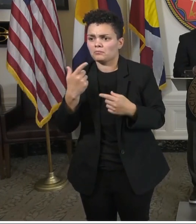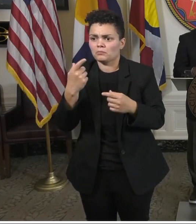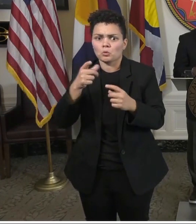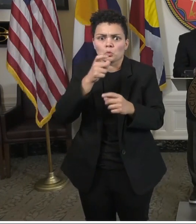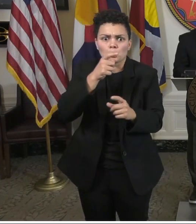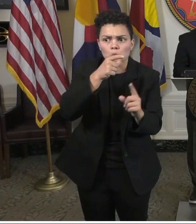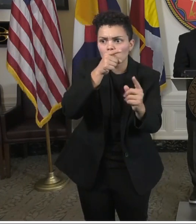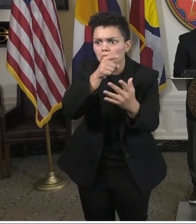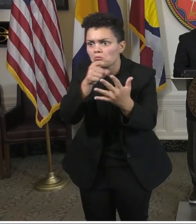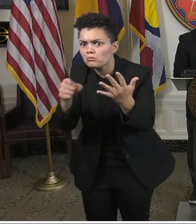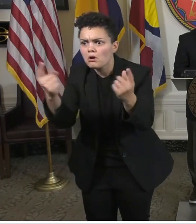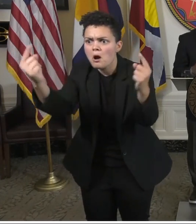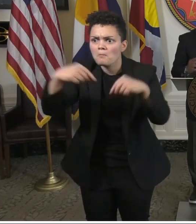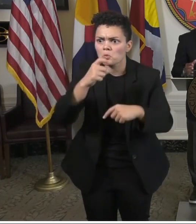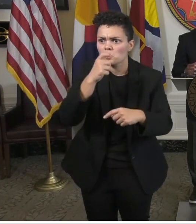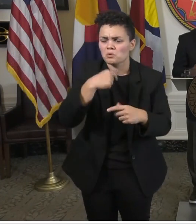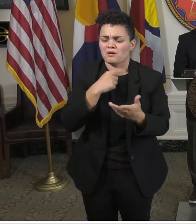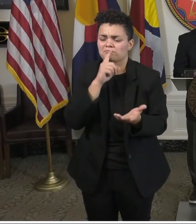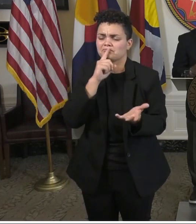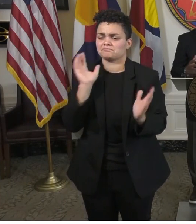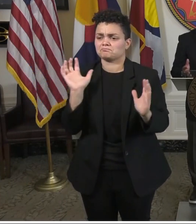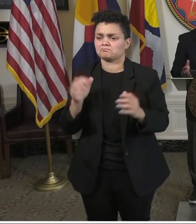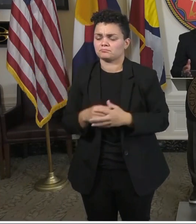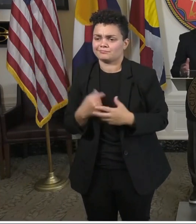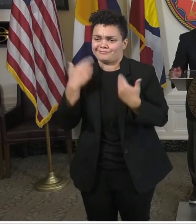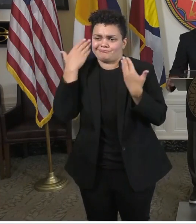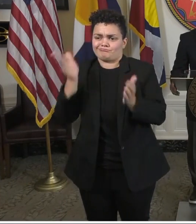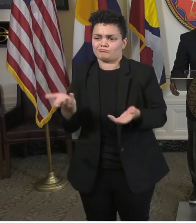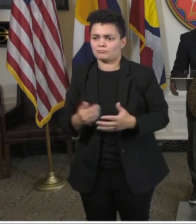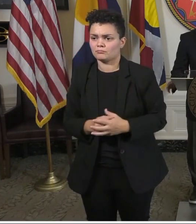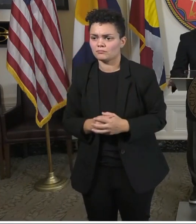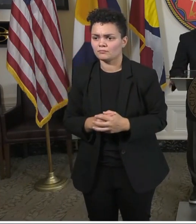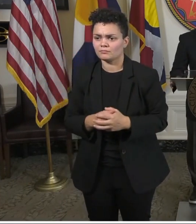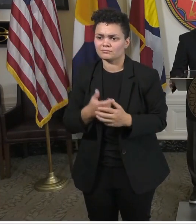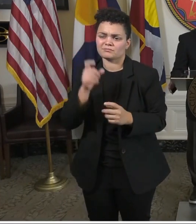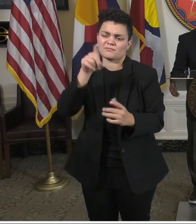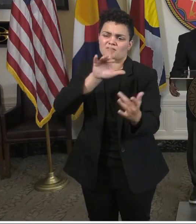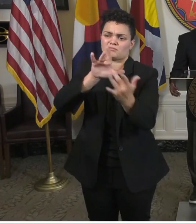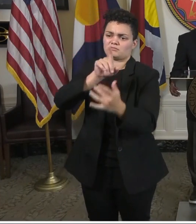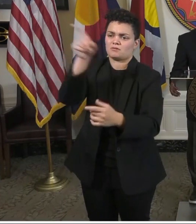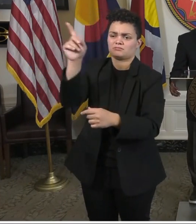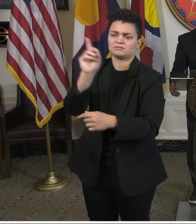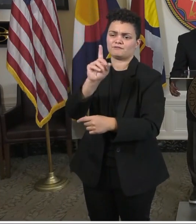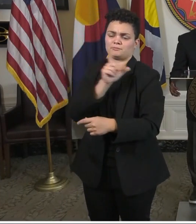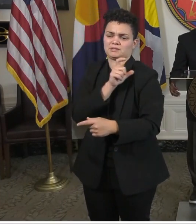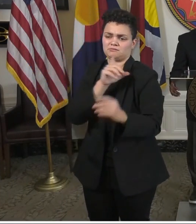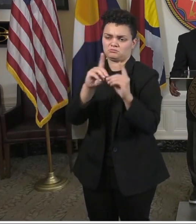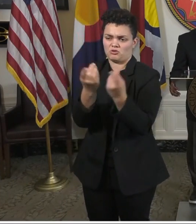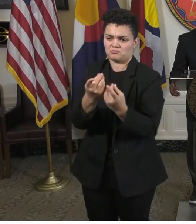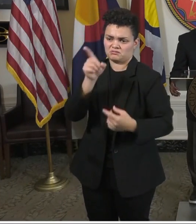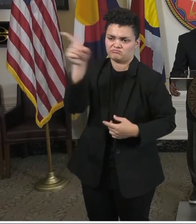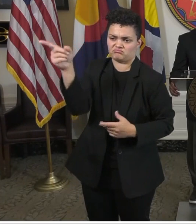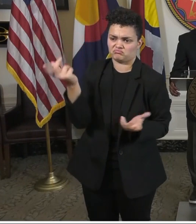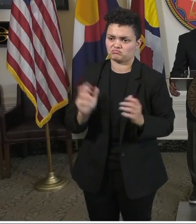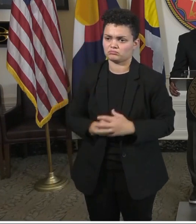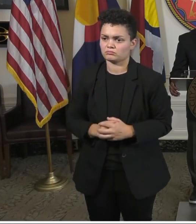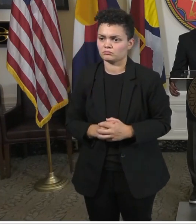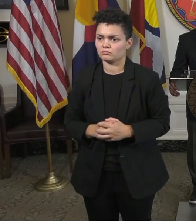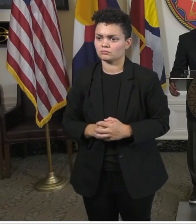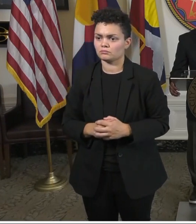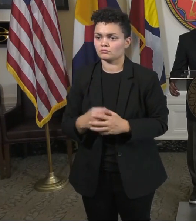it's a better question for the Denver Police Department. Obviously, in working with DPD, they are out